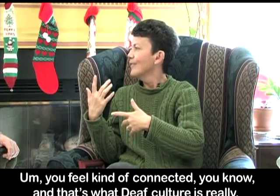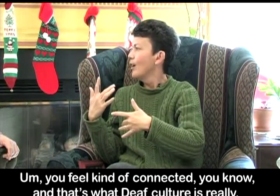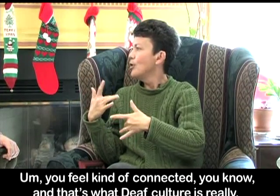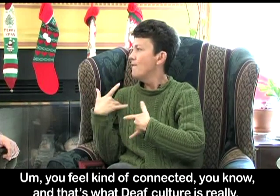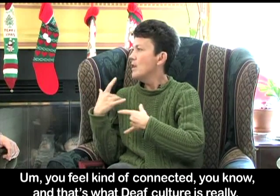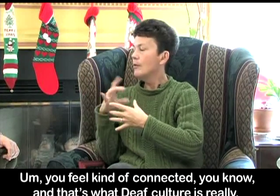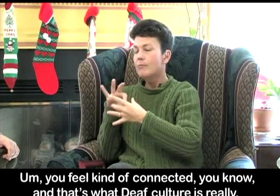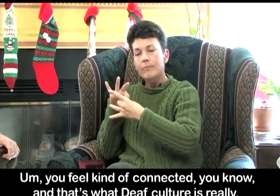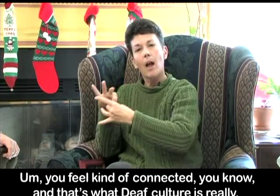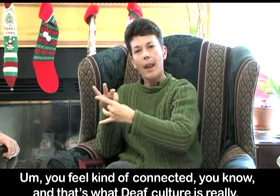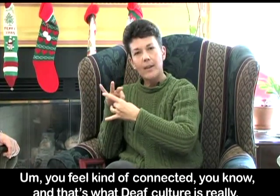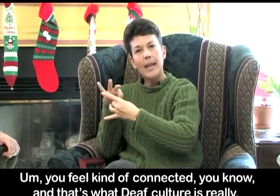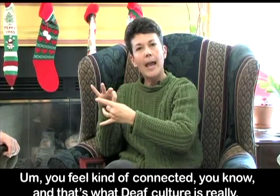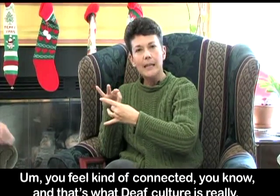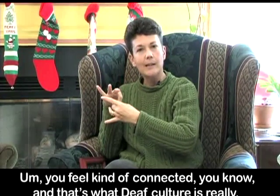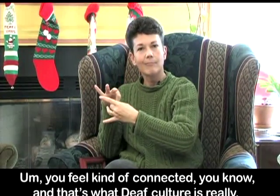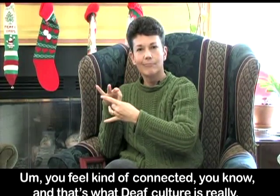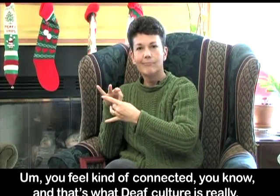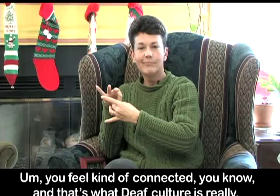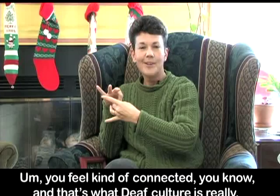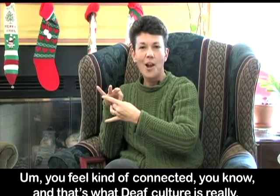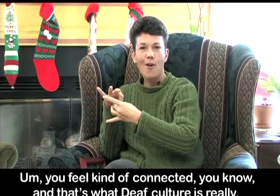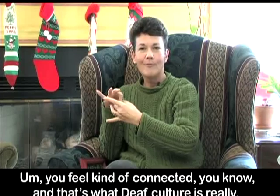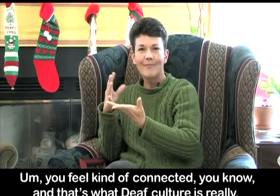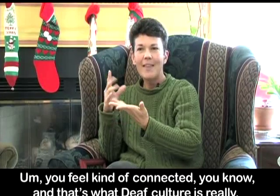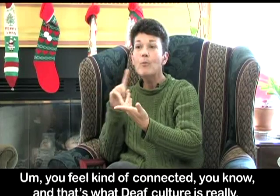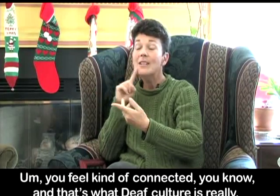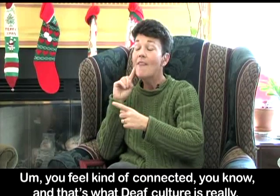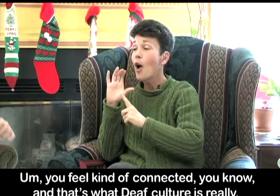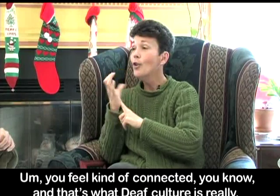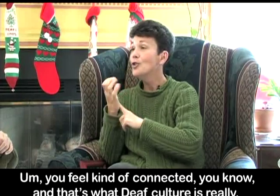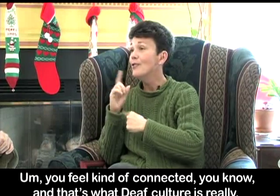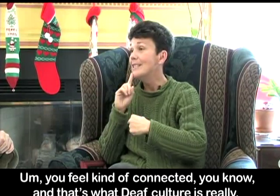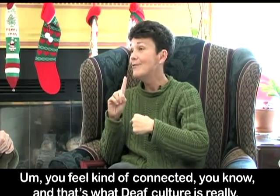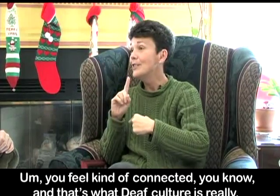You feel kind of connected, you know, and that's what deaf culture is, really.